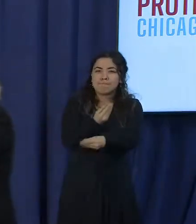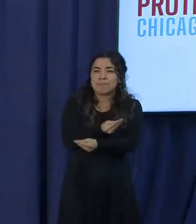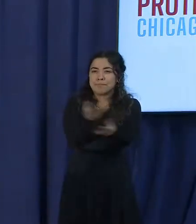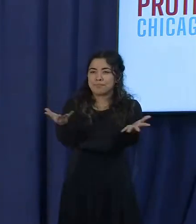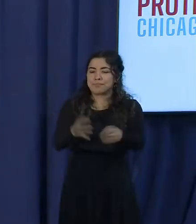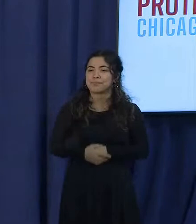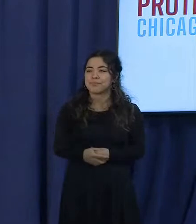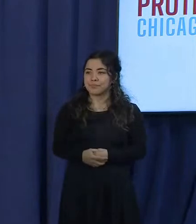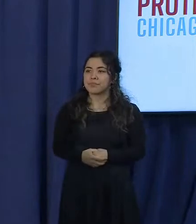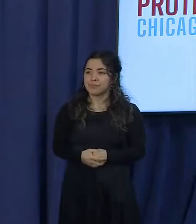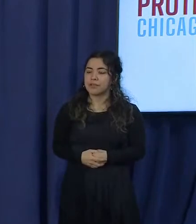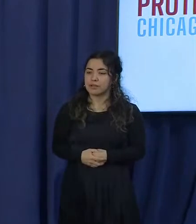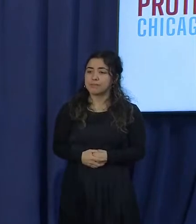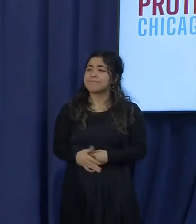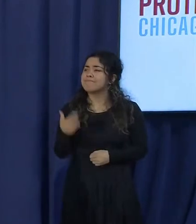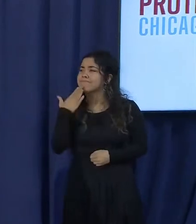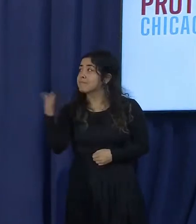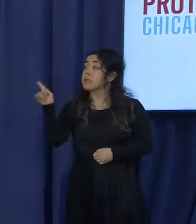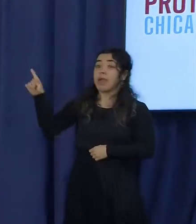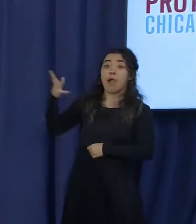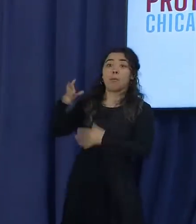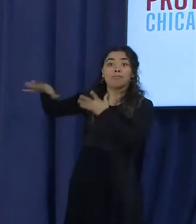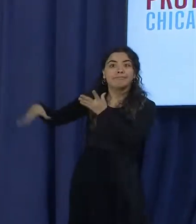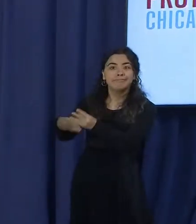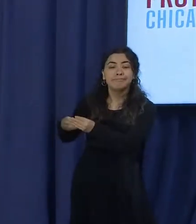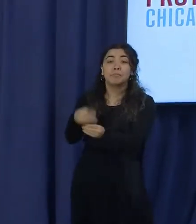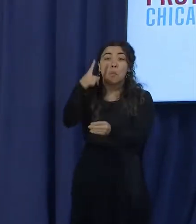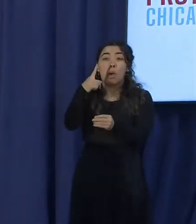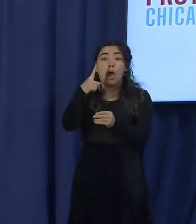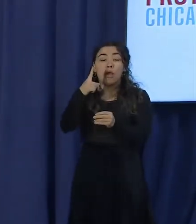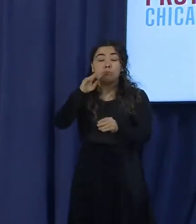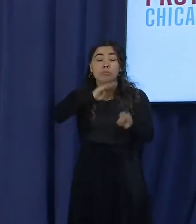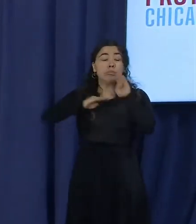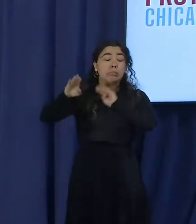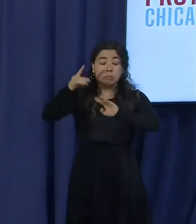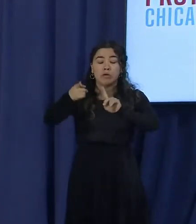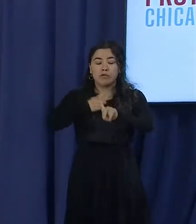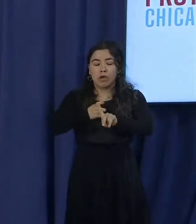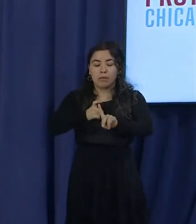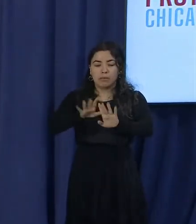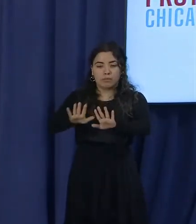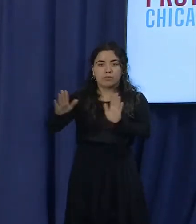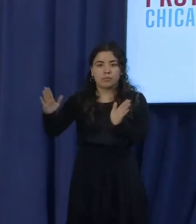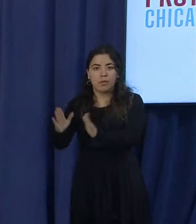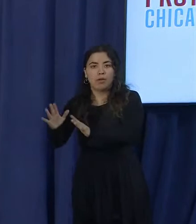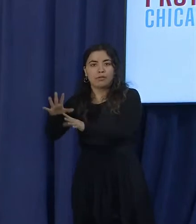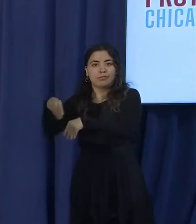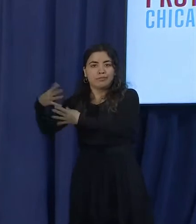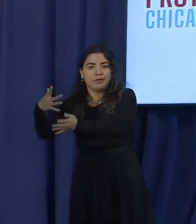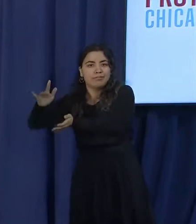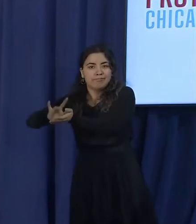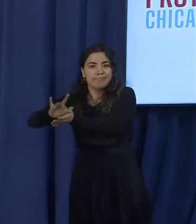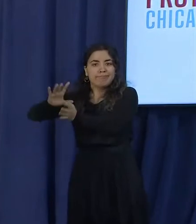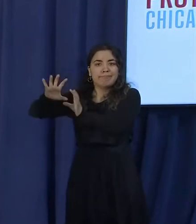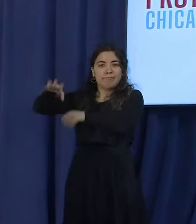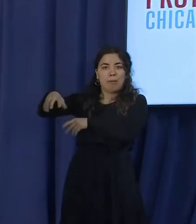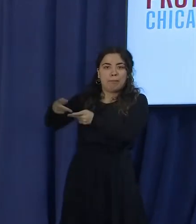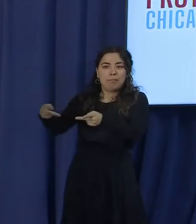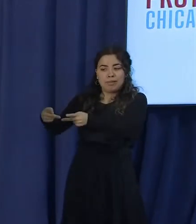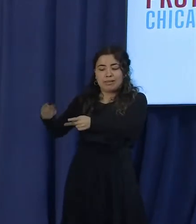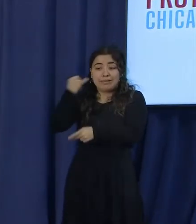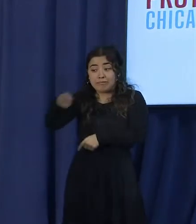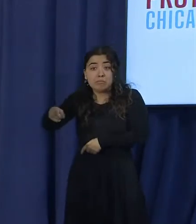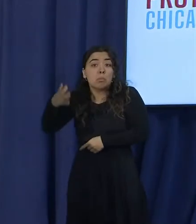Thank you. And just to add to that, one challenge that we've heard from smaller providers is if they don't have an appointment system in place. This was one